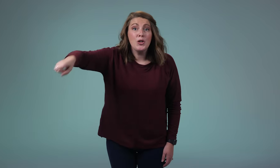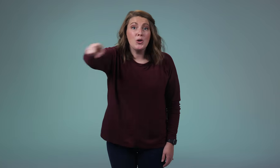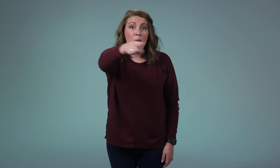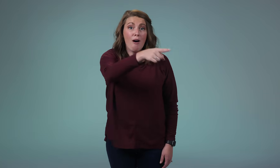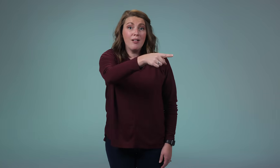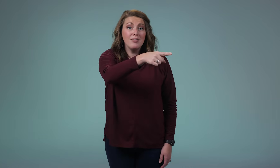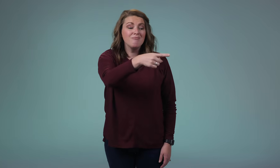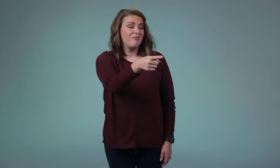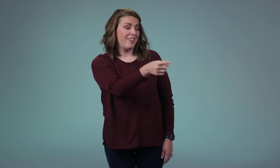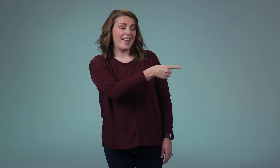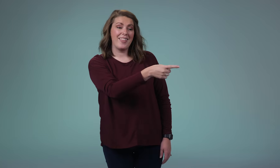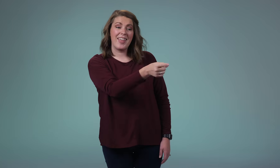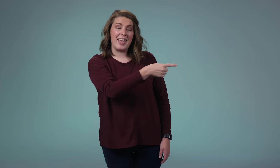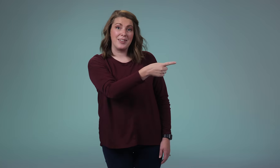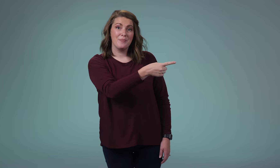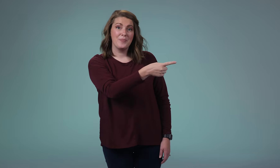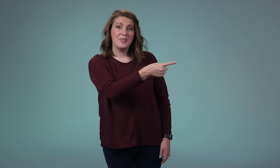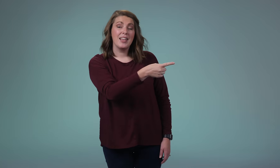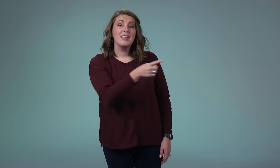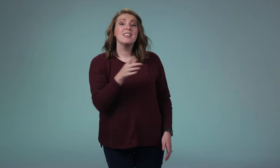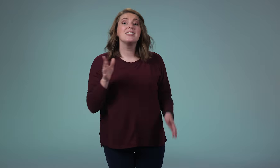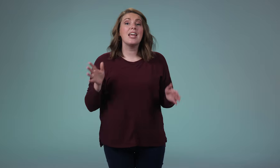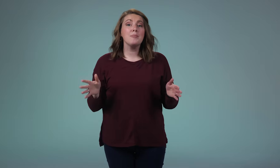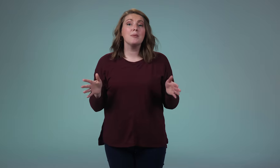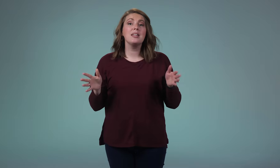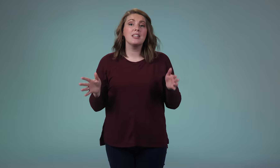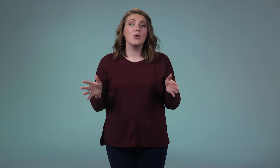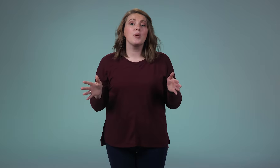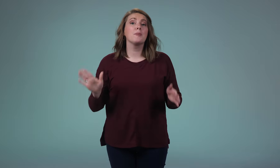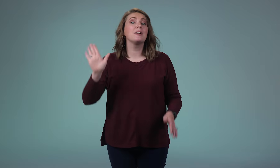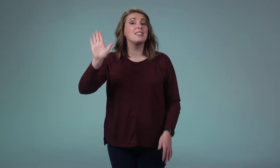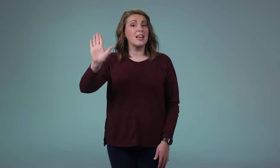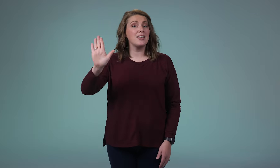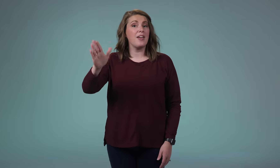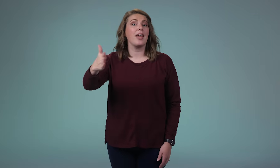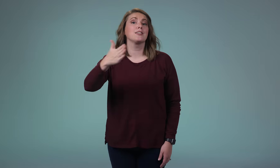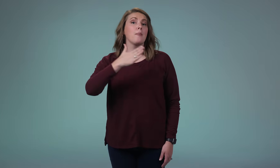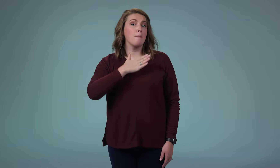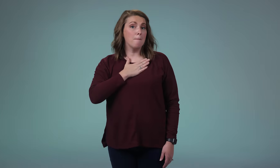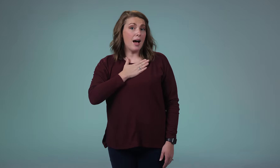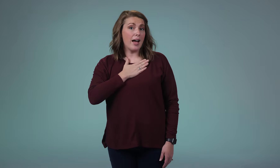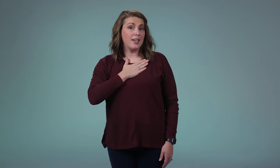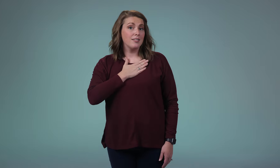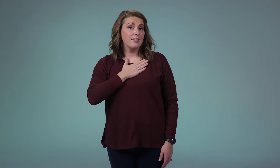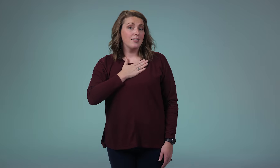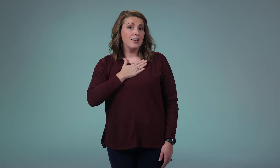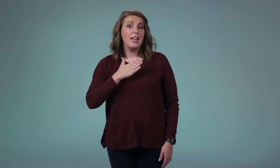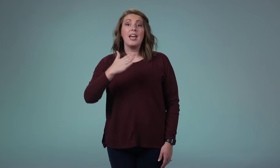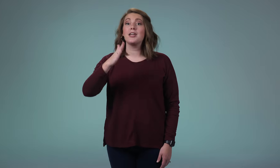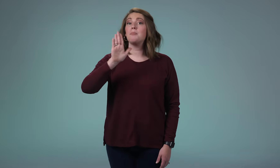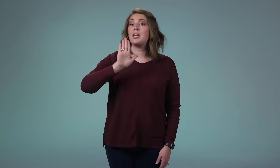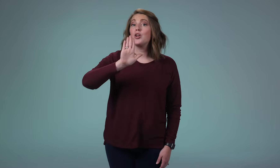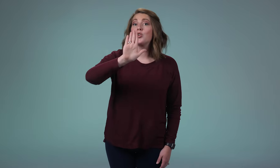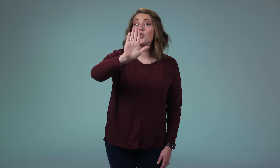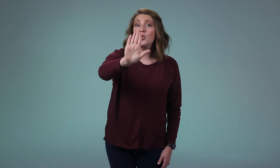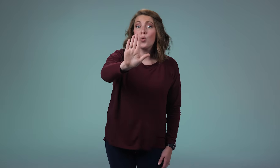you all, and they. The same can be done with the possessive hand, my. It can be